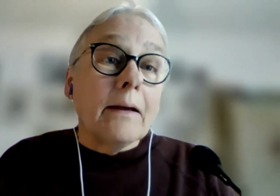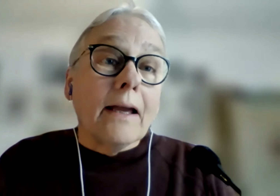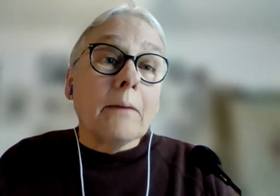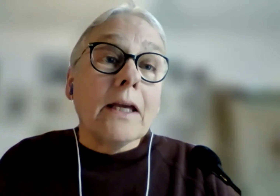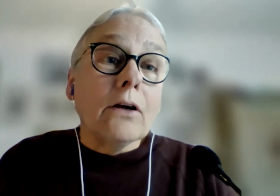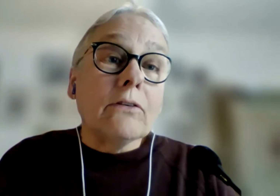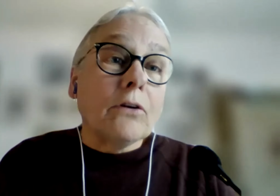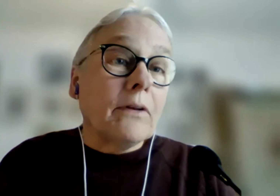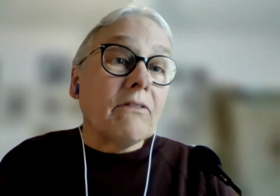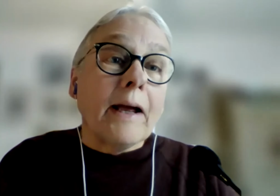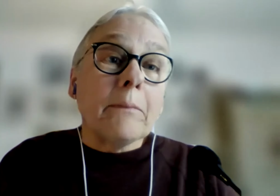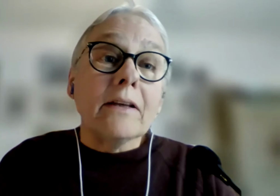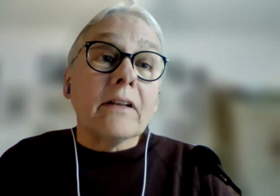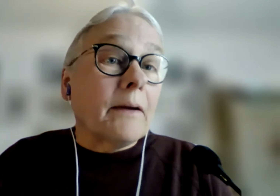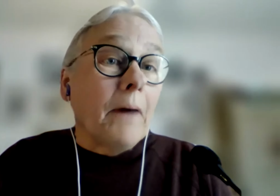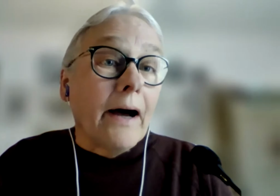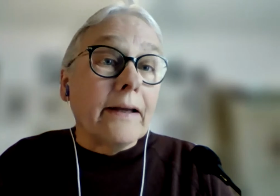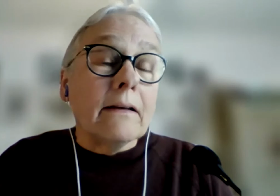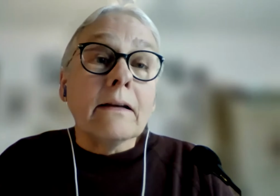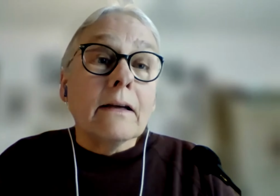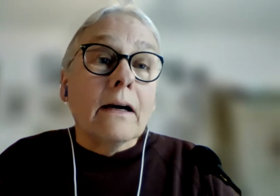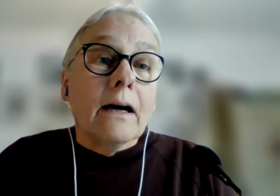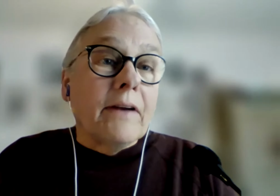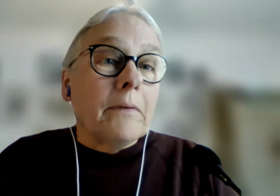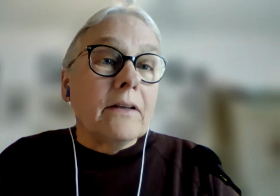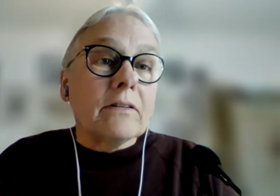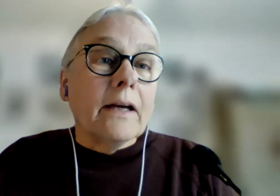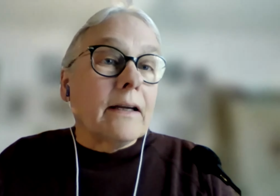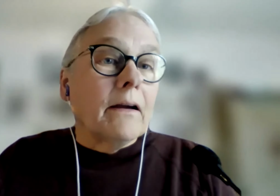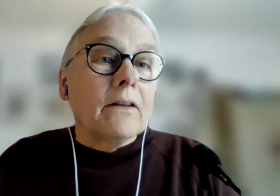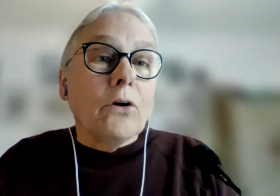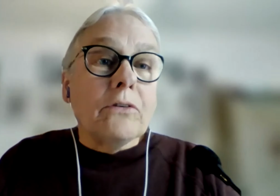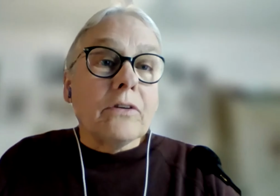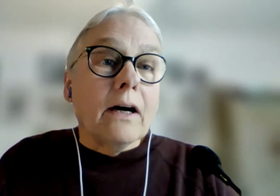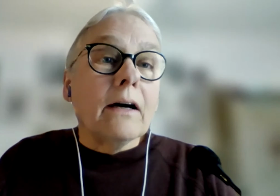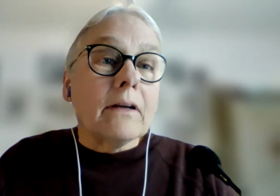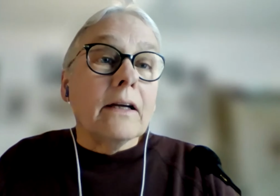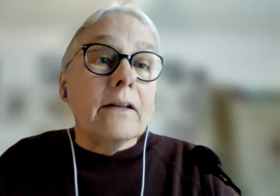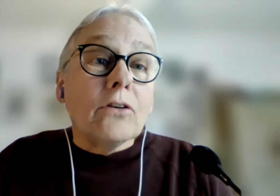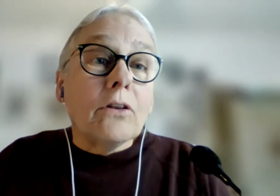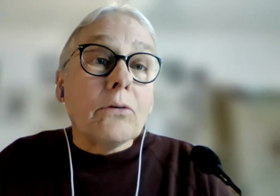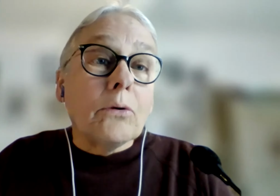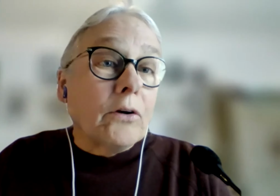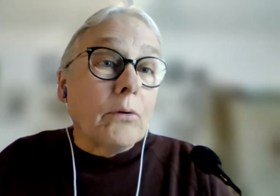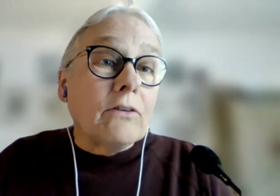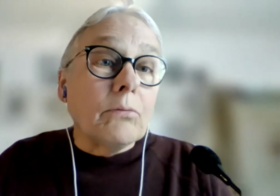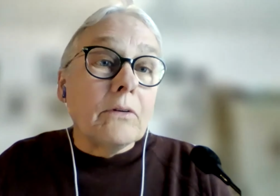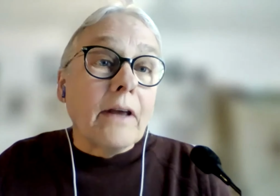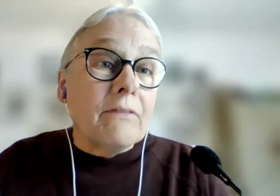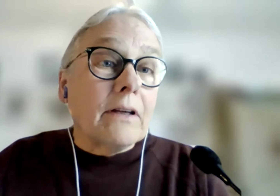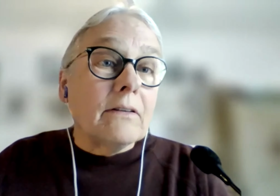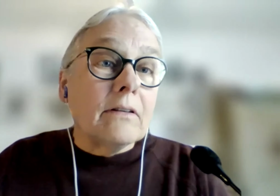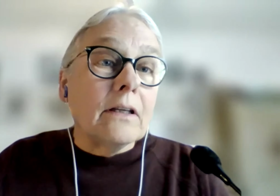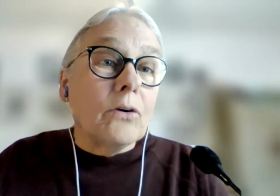and I am here so that families like mine, families like those connected through our